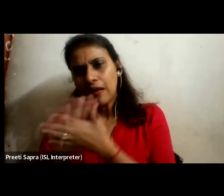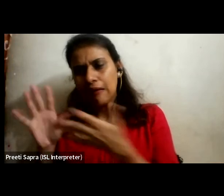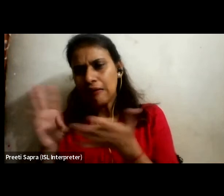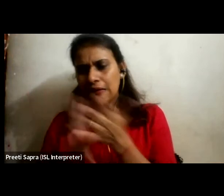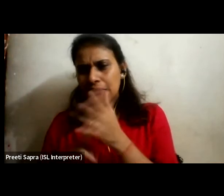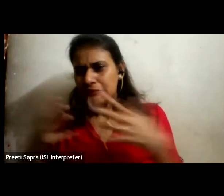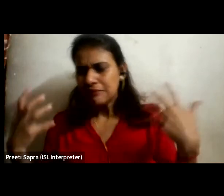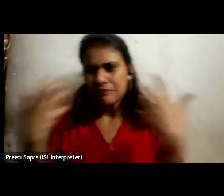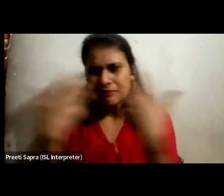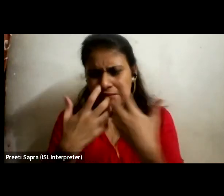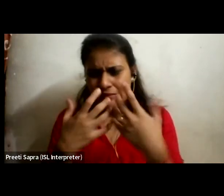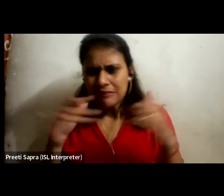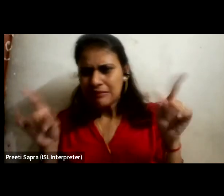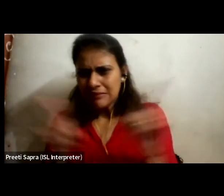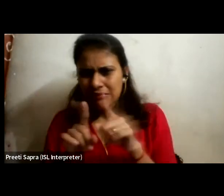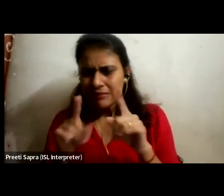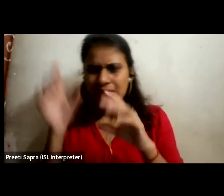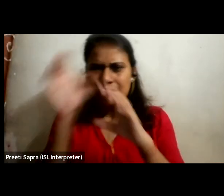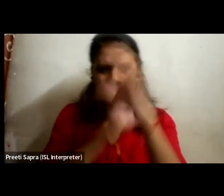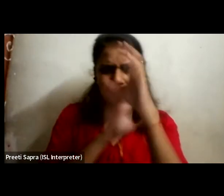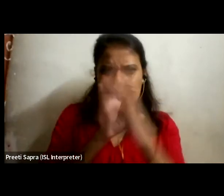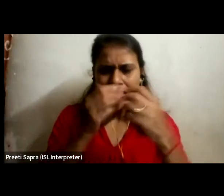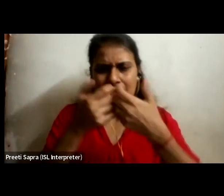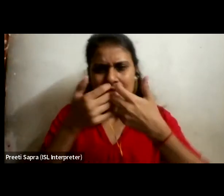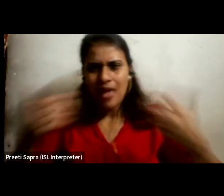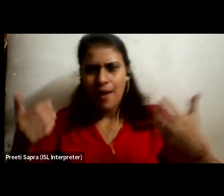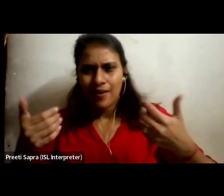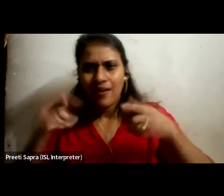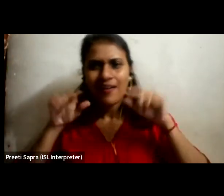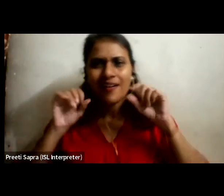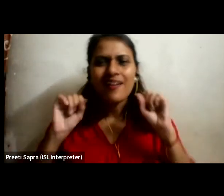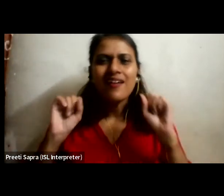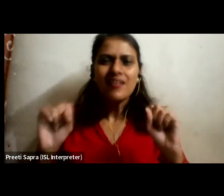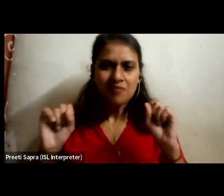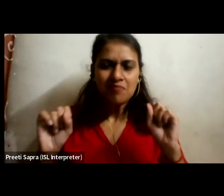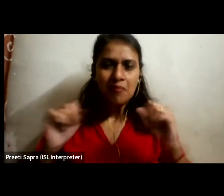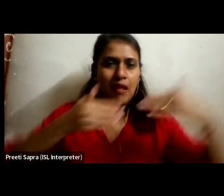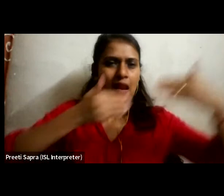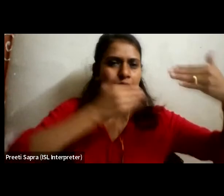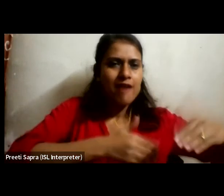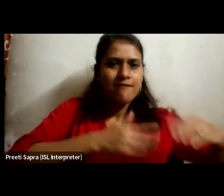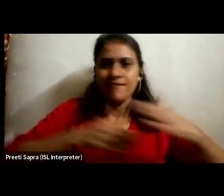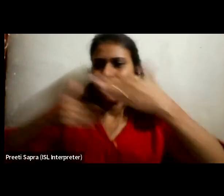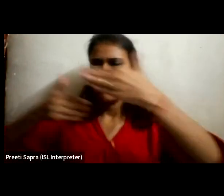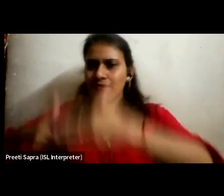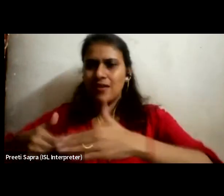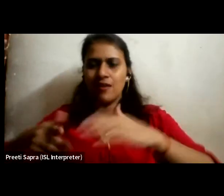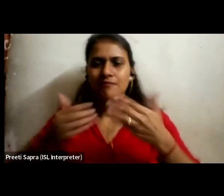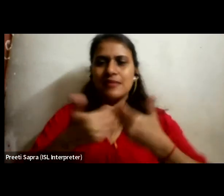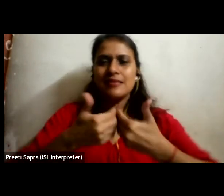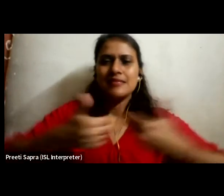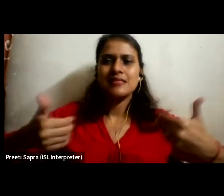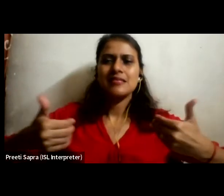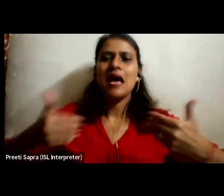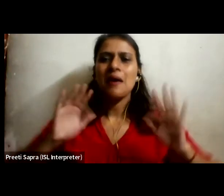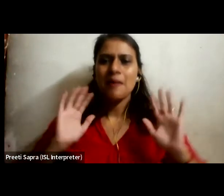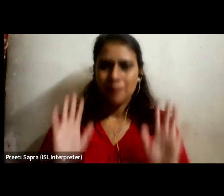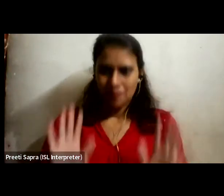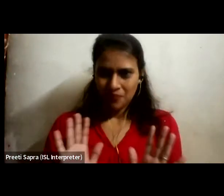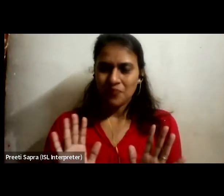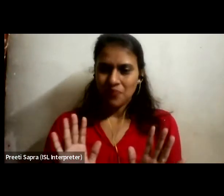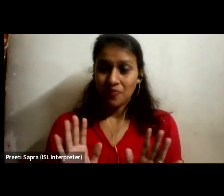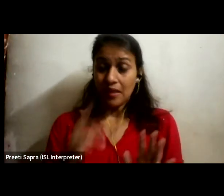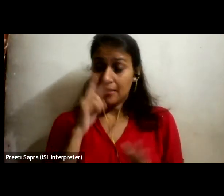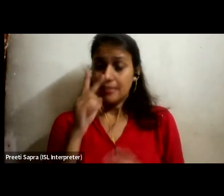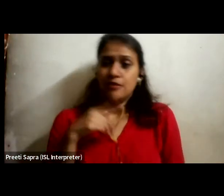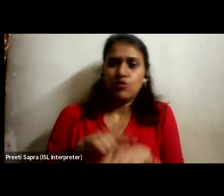automated decision systems, and that boundary is hazy for the most part when we're talking about it. And then really